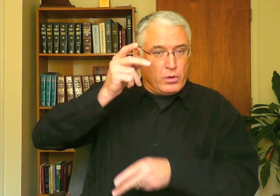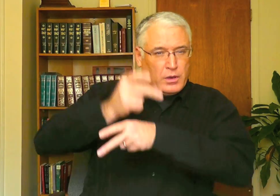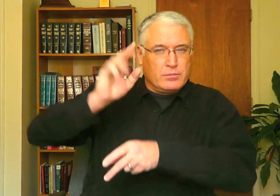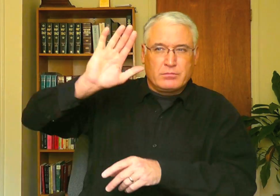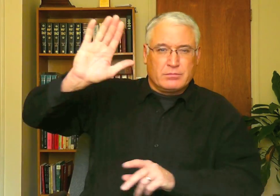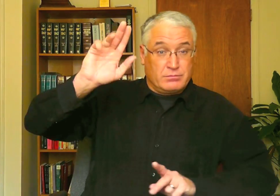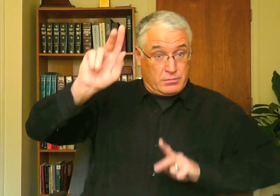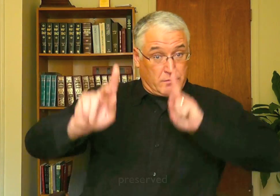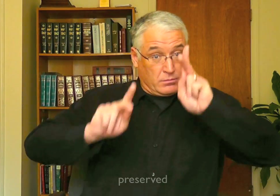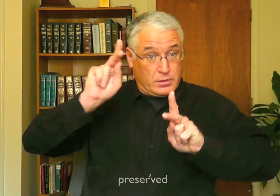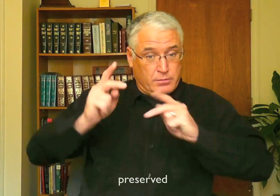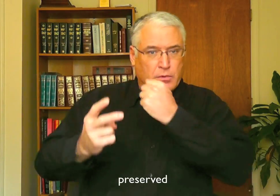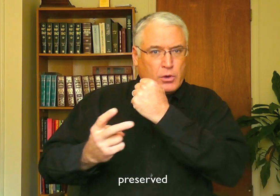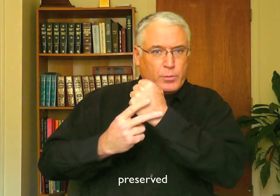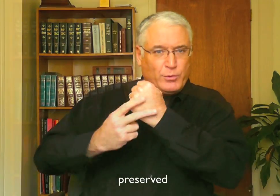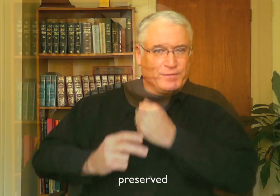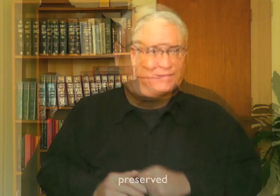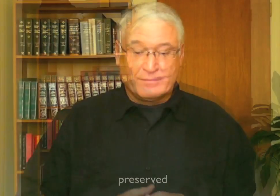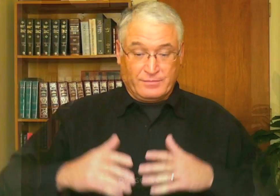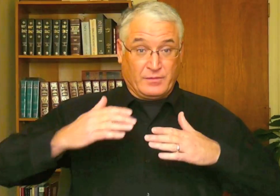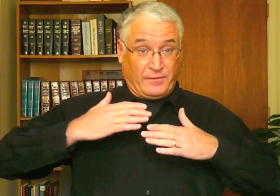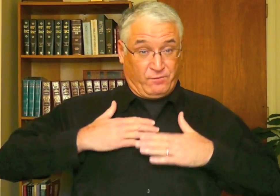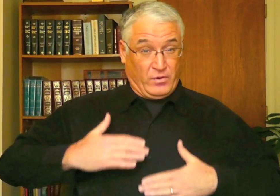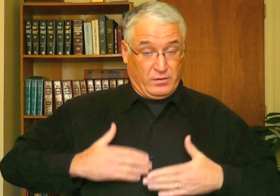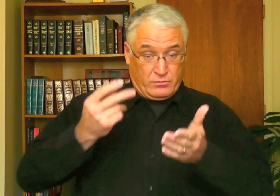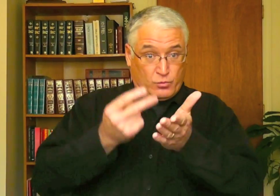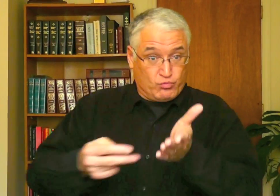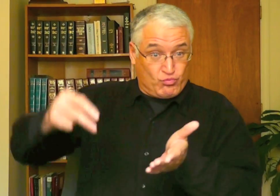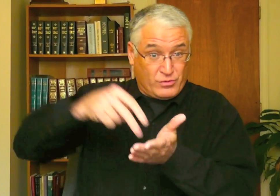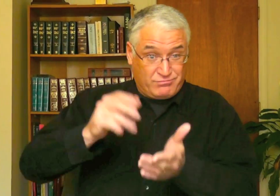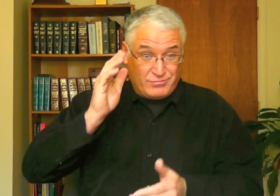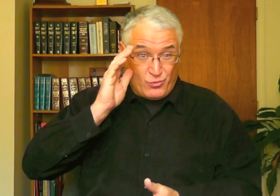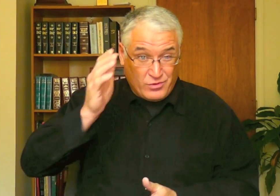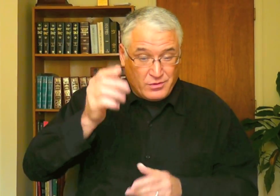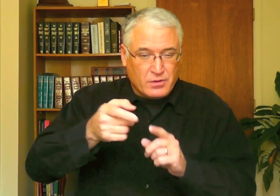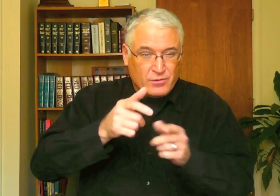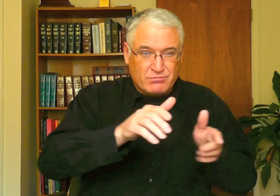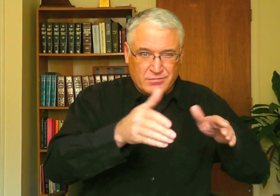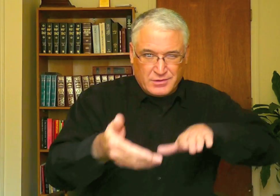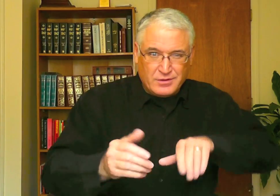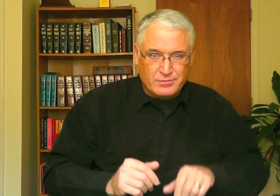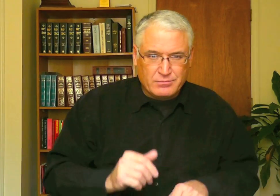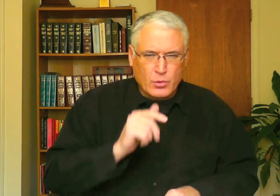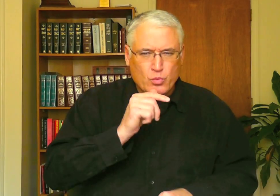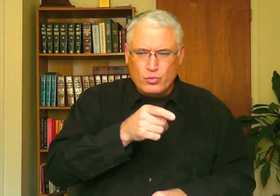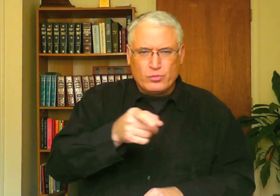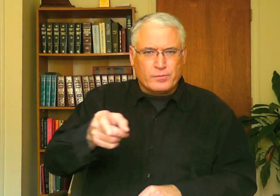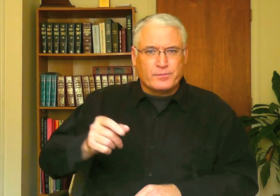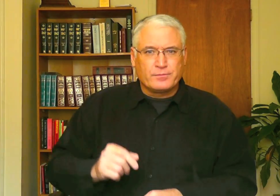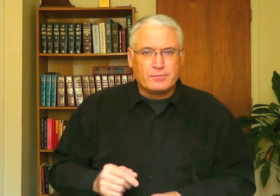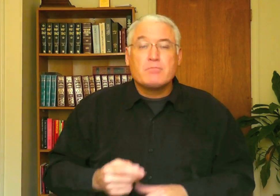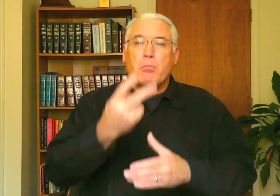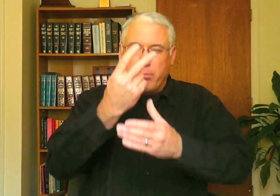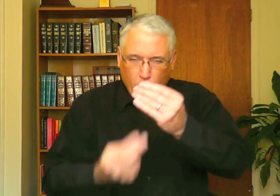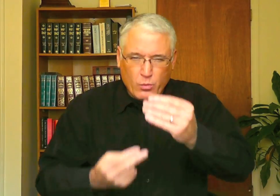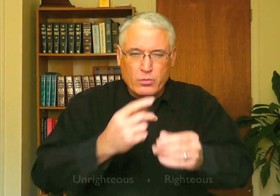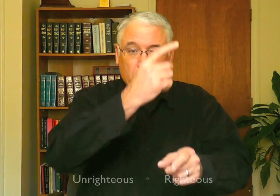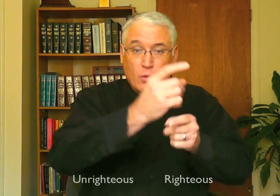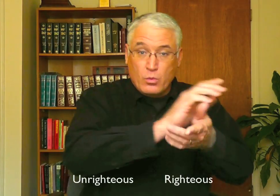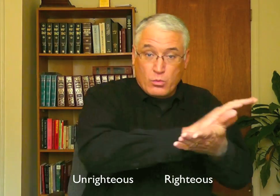God, he will preserve his people. This bodily resurrection from the dead, who's this talking about? Well, it's